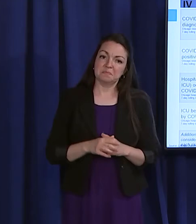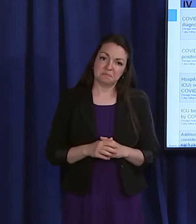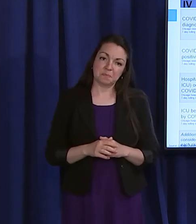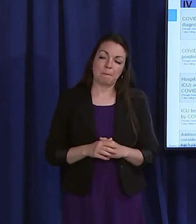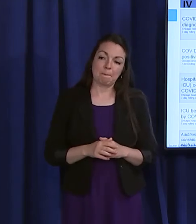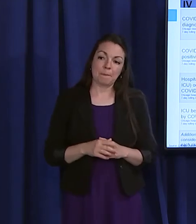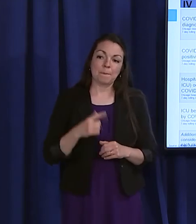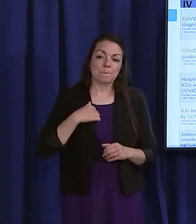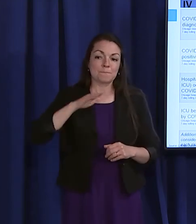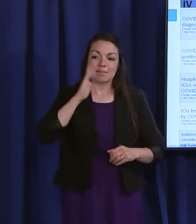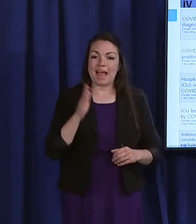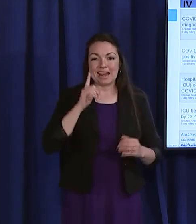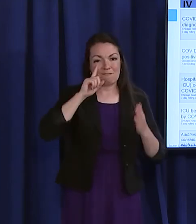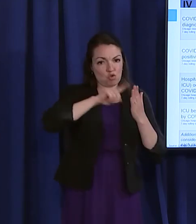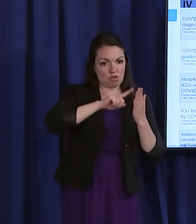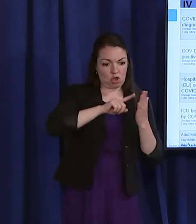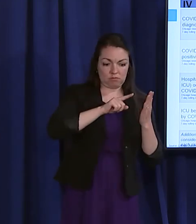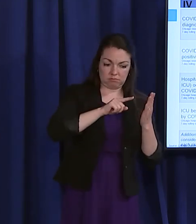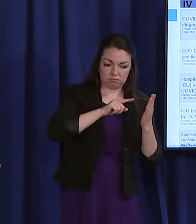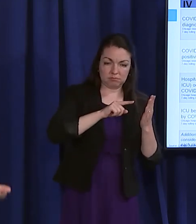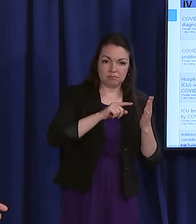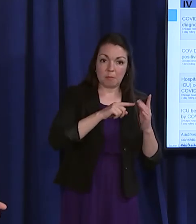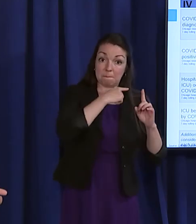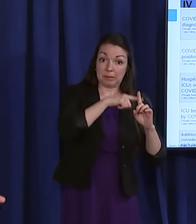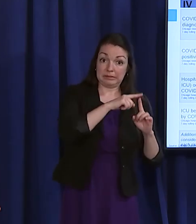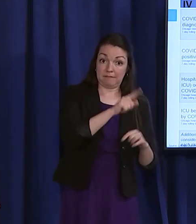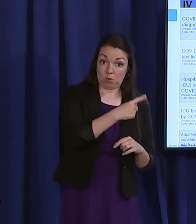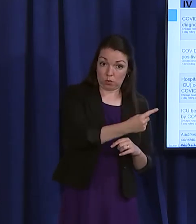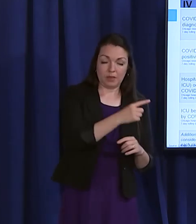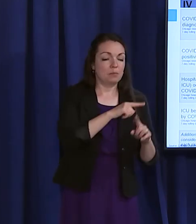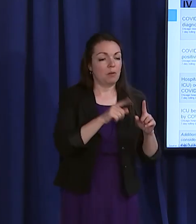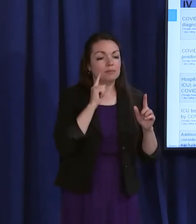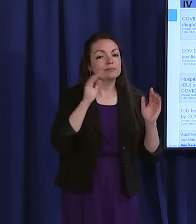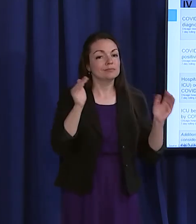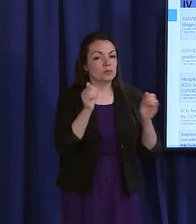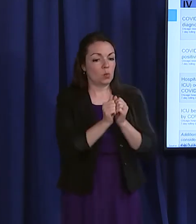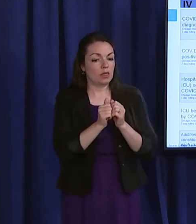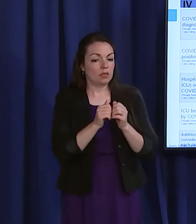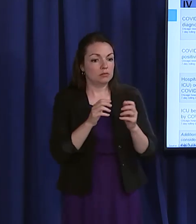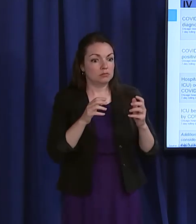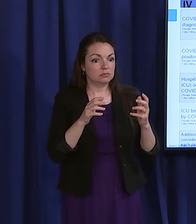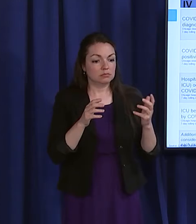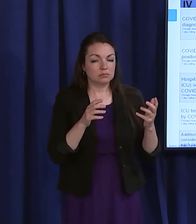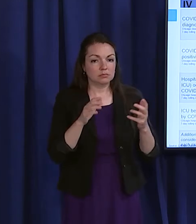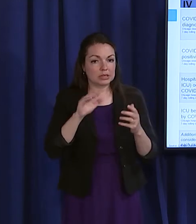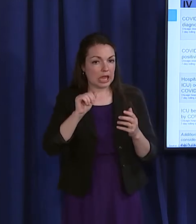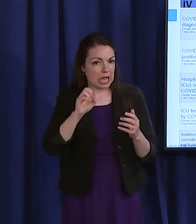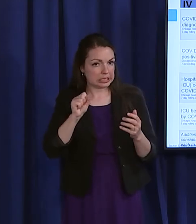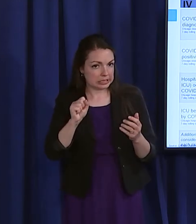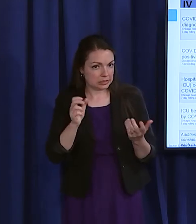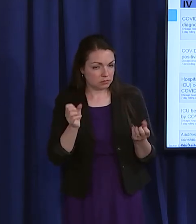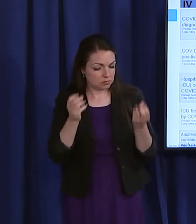I never look at positivity by itself. I always look at positivity along with cases, because you could have a